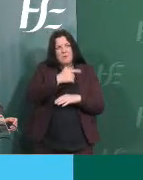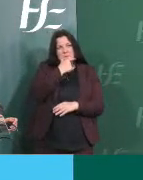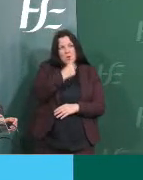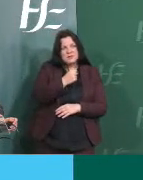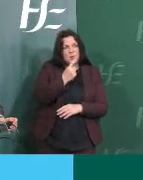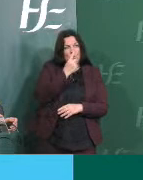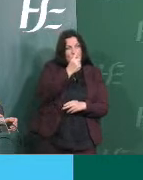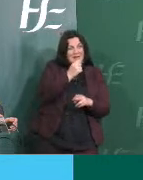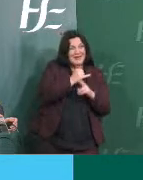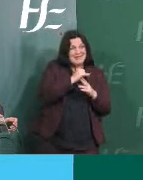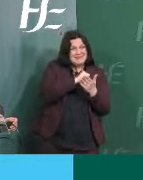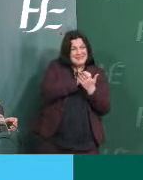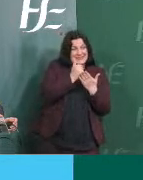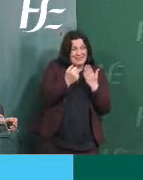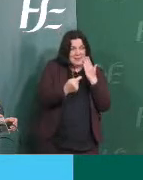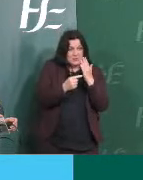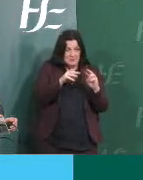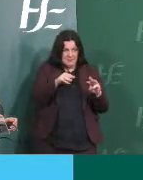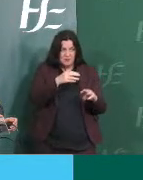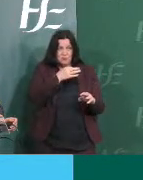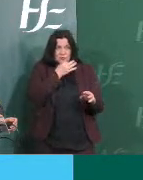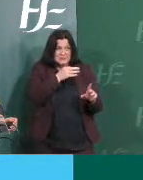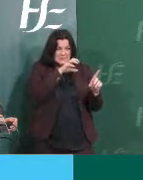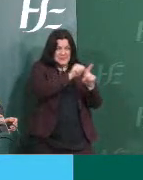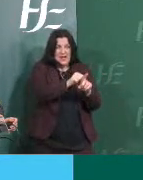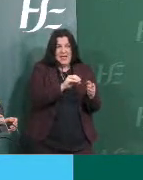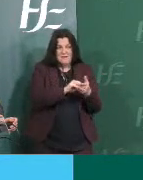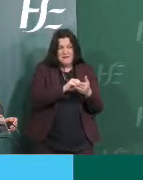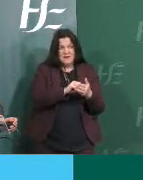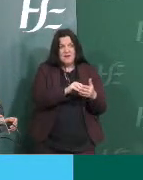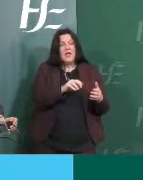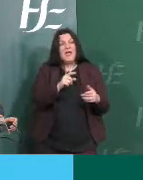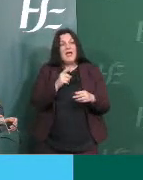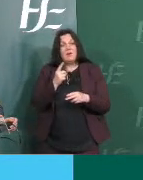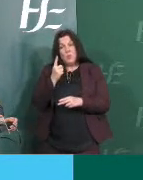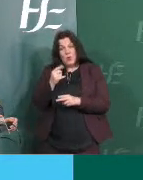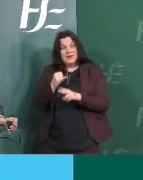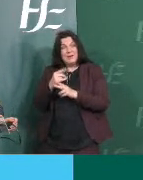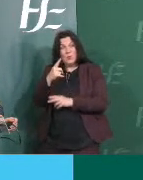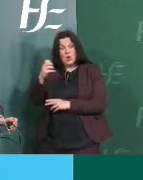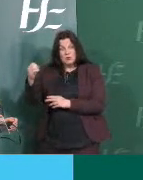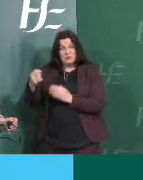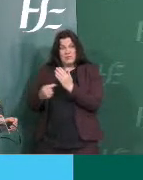in 16,000 after a second dose and 1 in 100,000 in girls after a second dose.